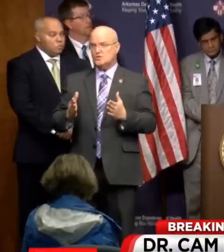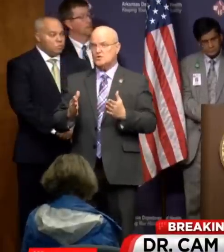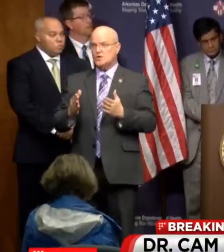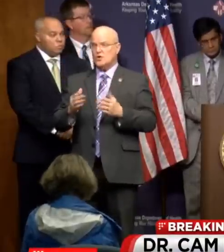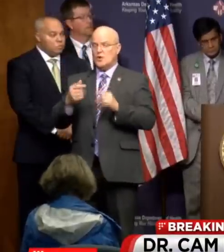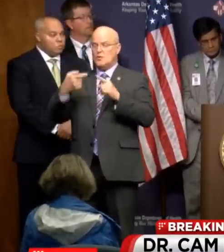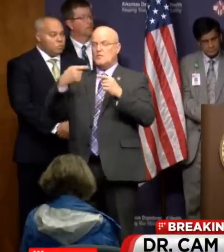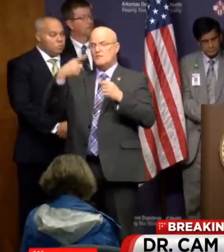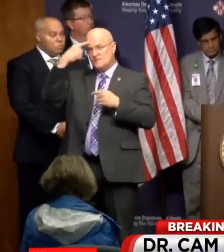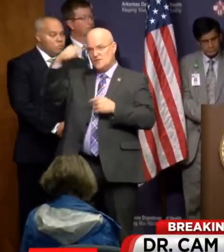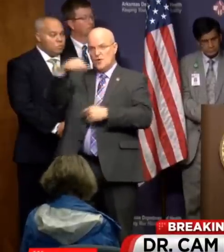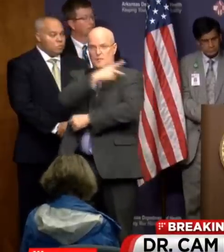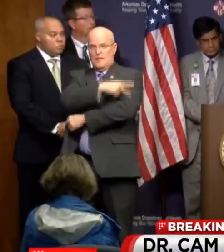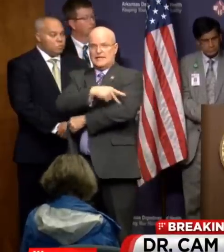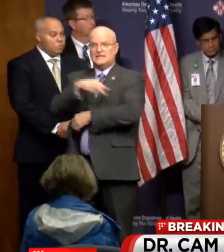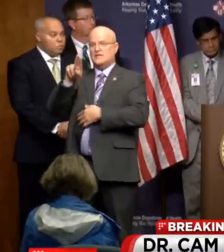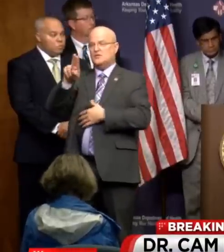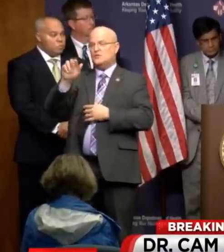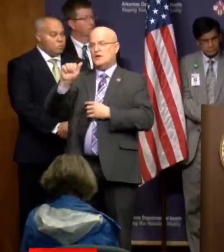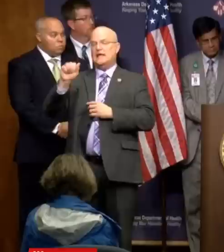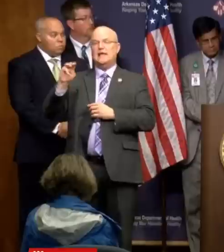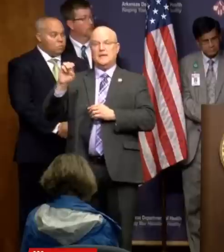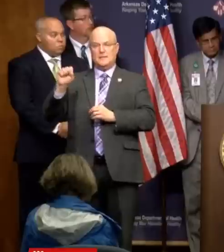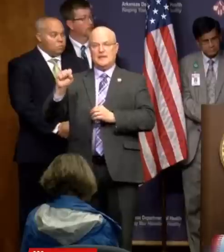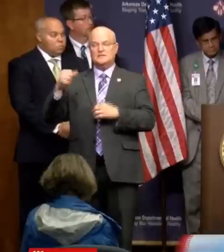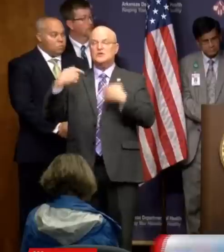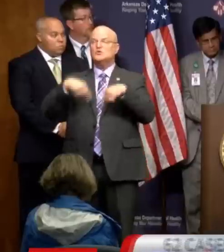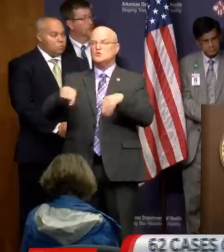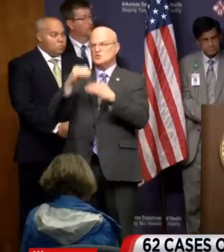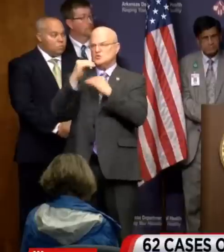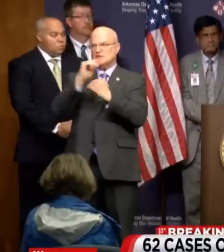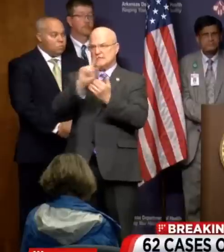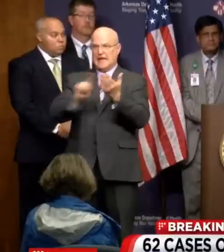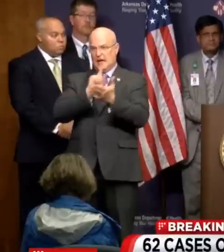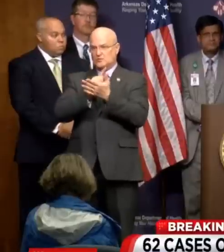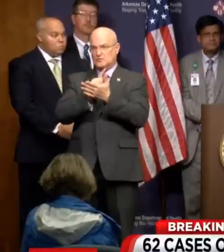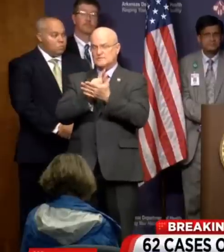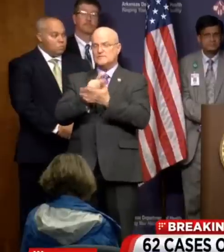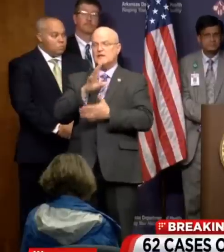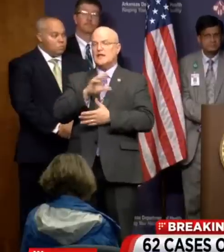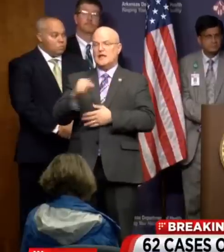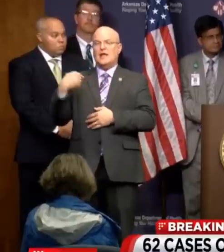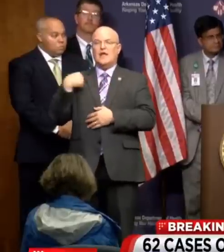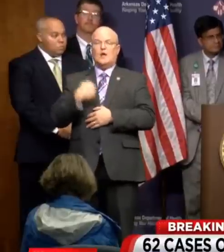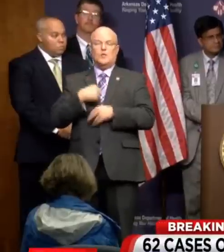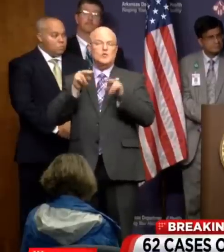per patient at UAMS during restricted hours. And we